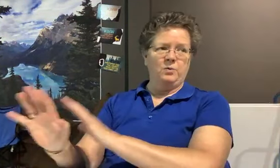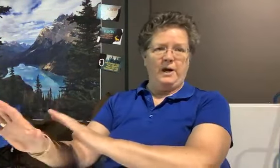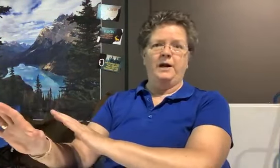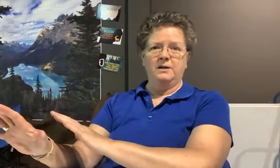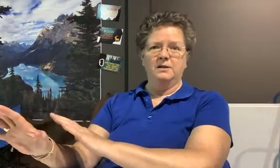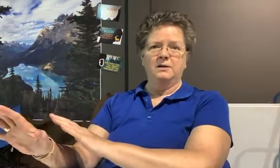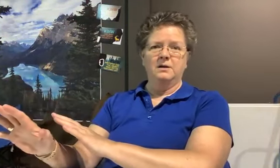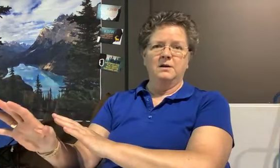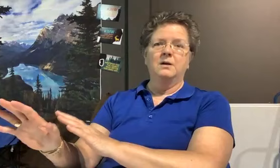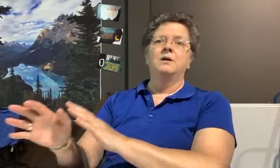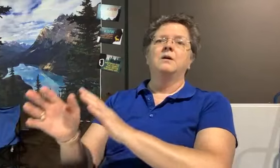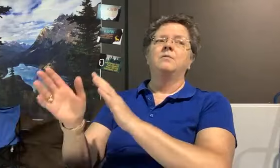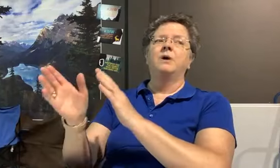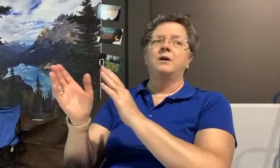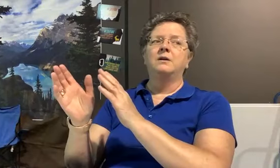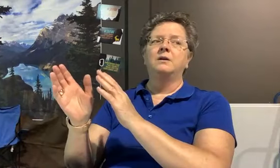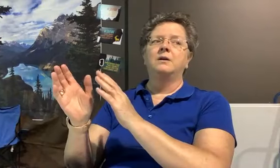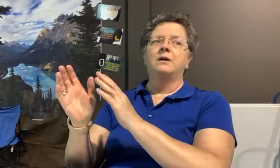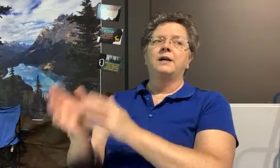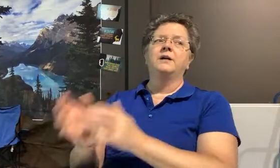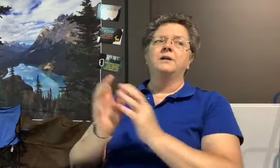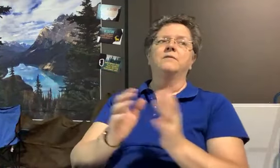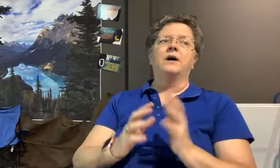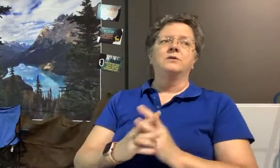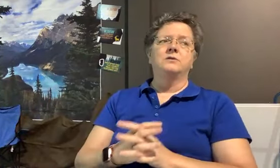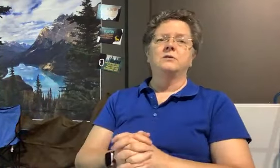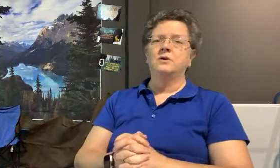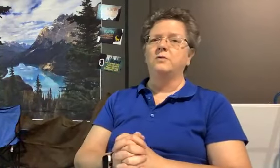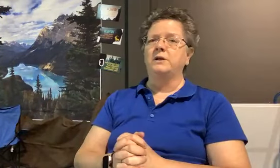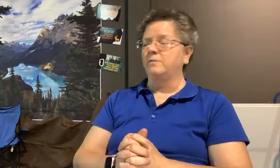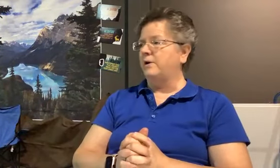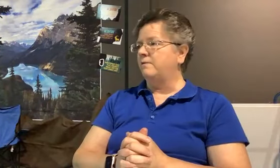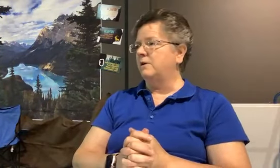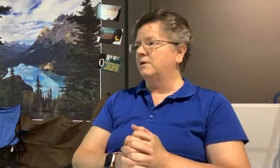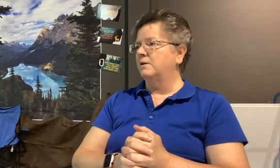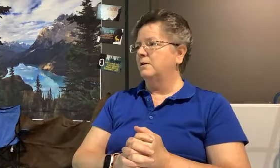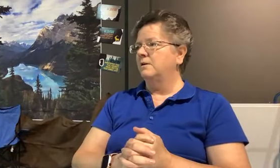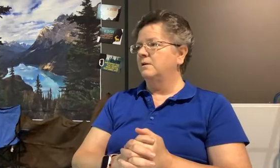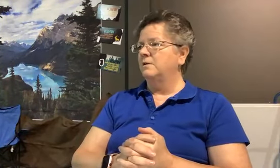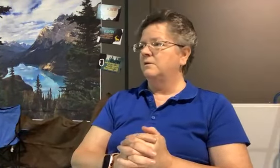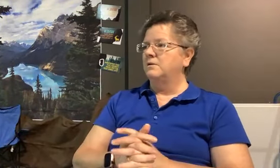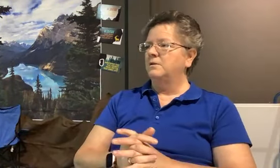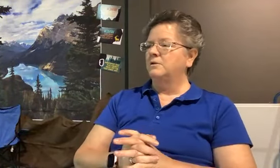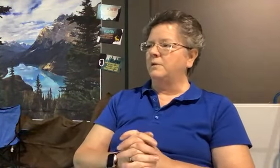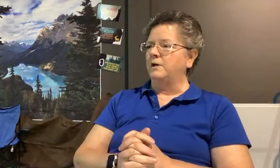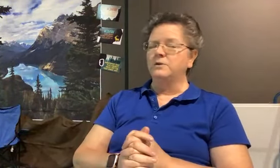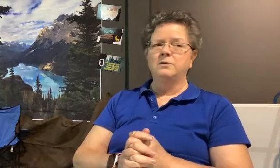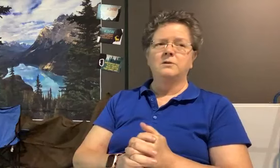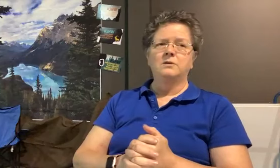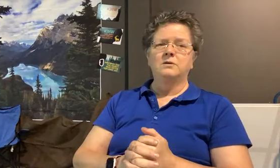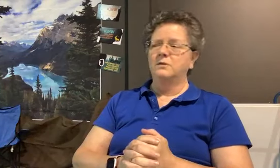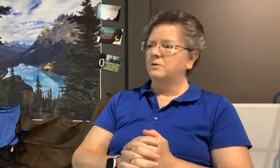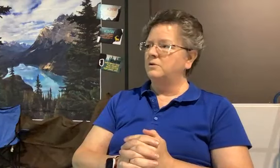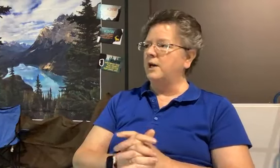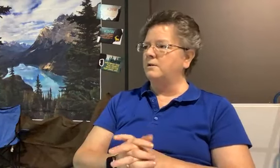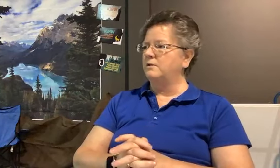away. But that identifies who we need to pray for. Someone else. John, you've